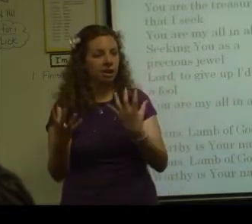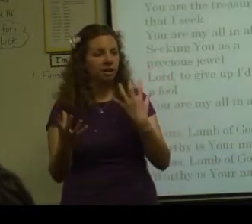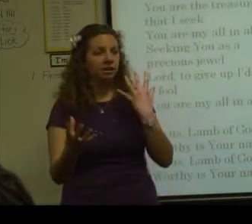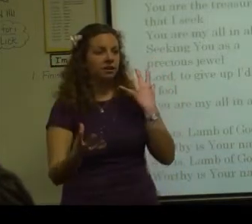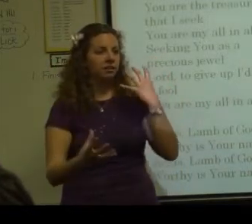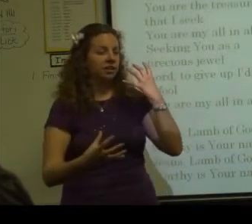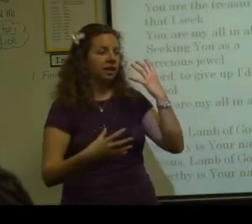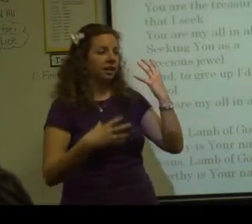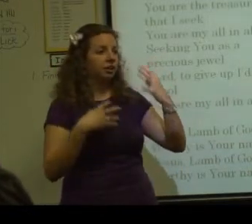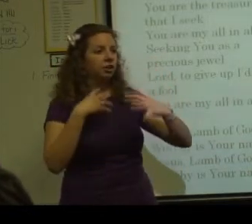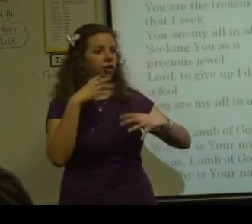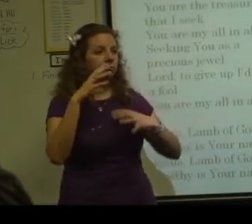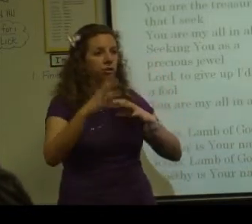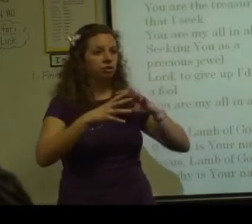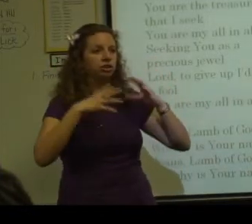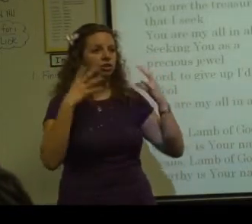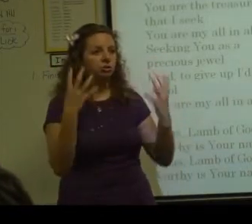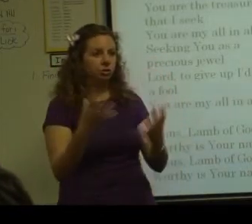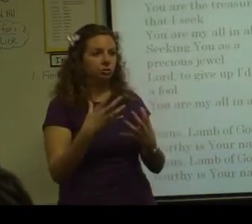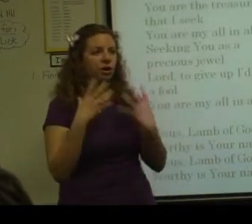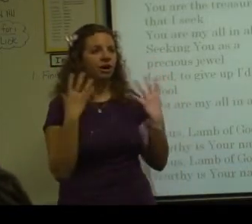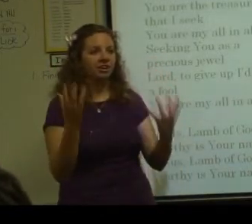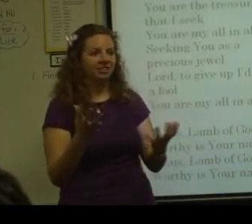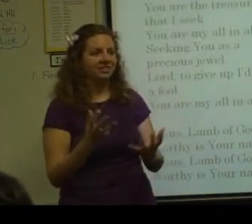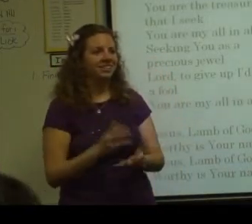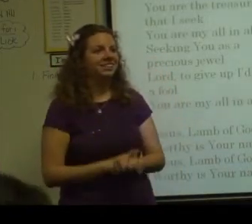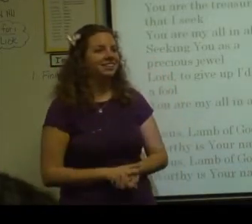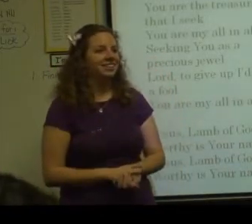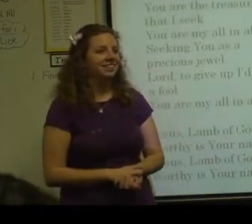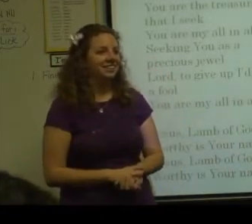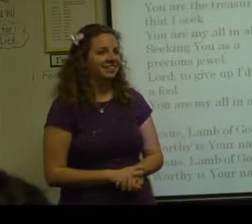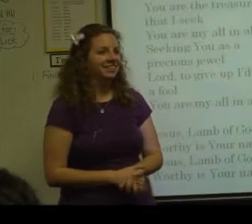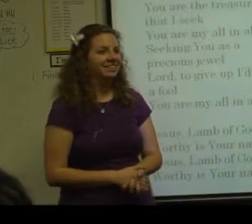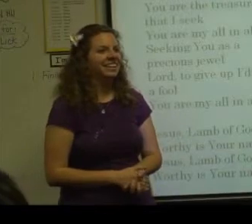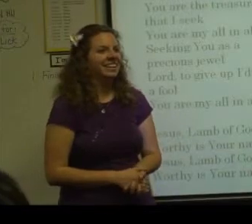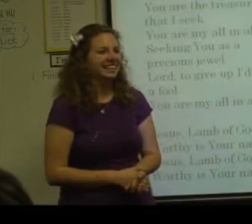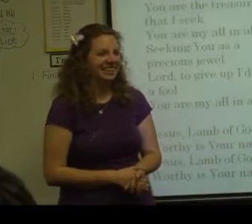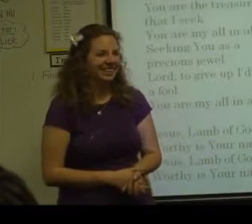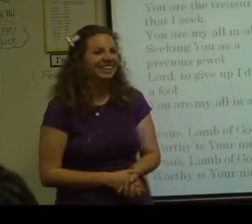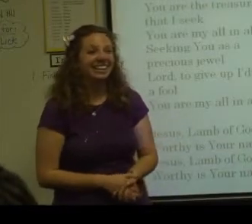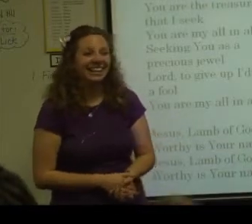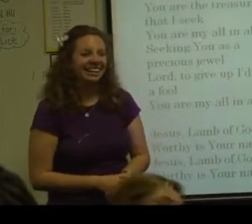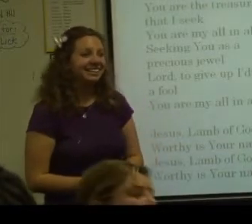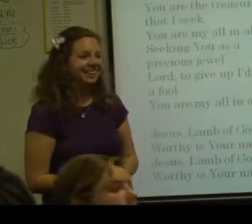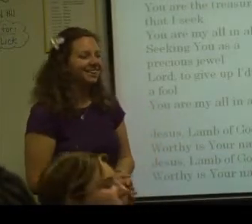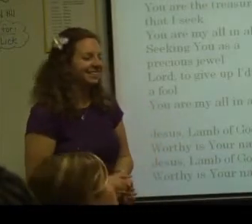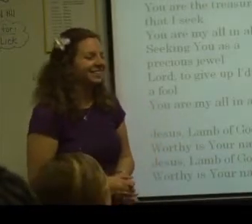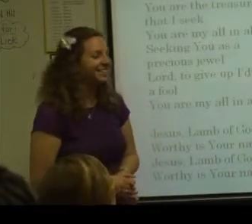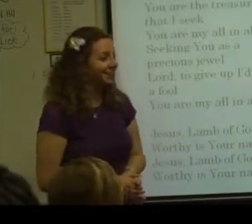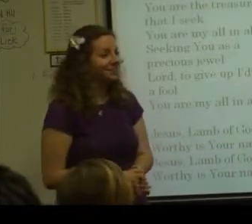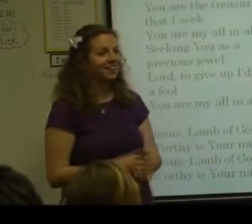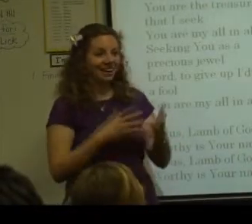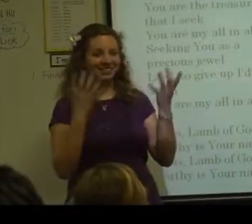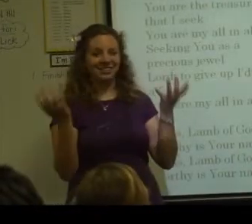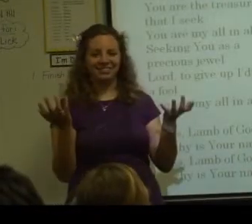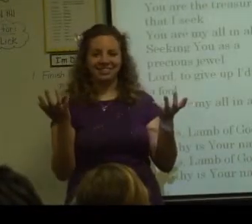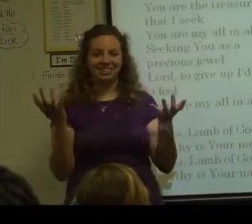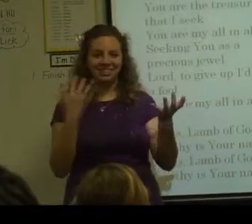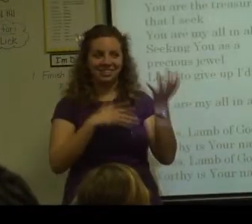symbolic, like your Does heart emotions, really- who you does your are? heartbeat really stop in heaven if you do? Not really. So yeah. So you have to just